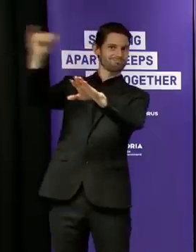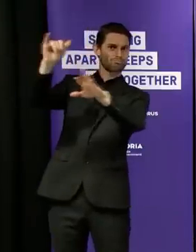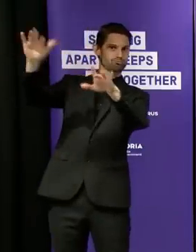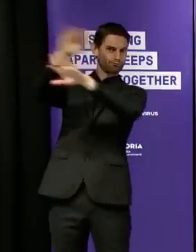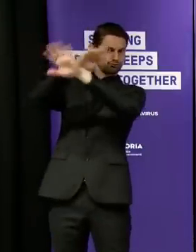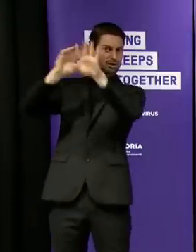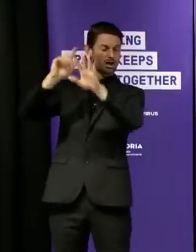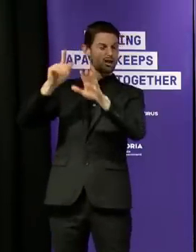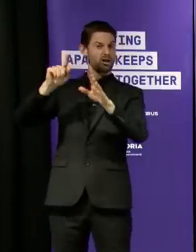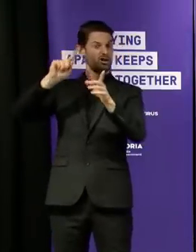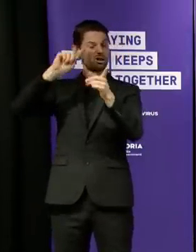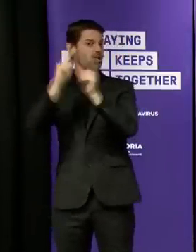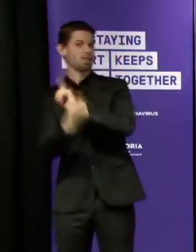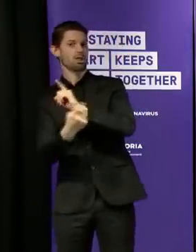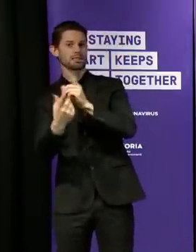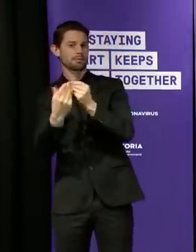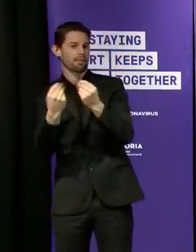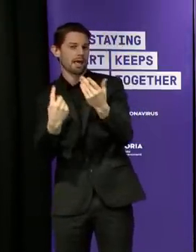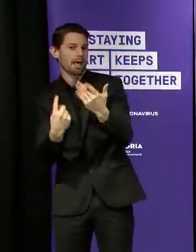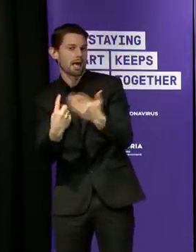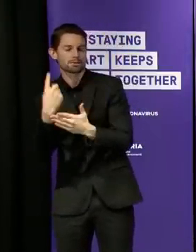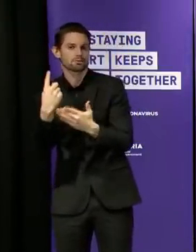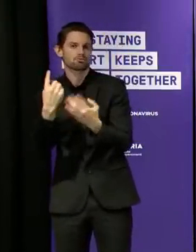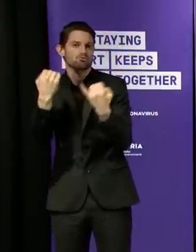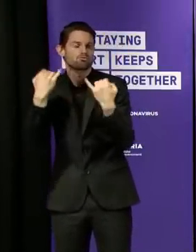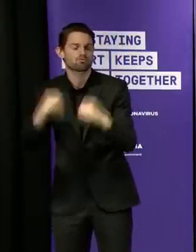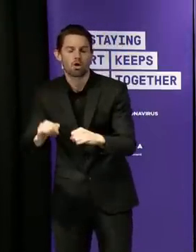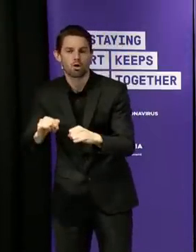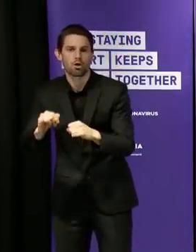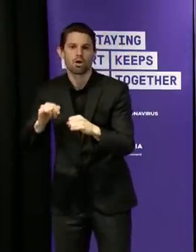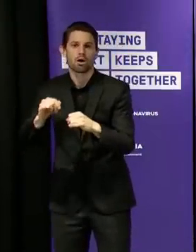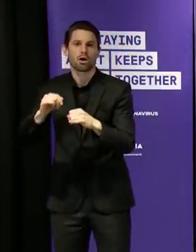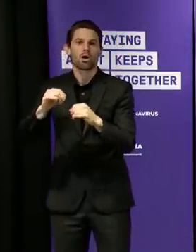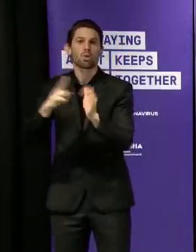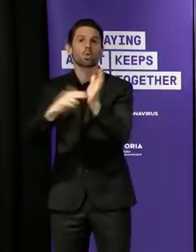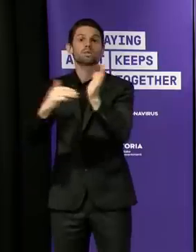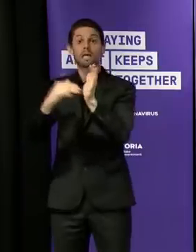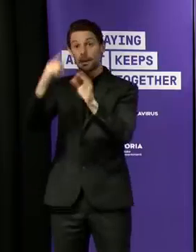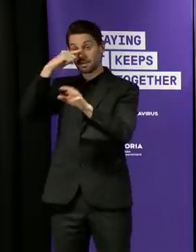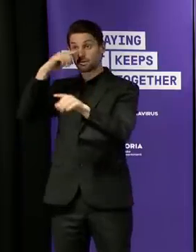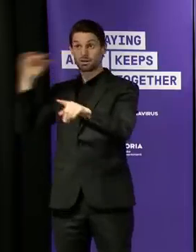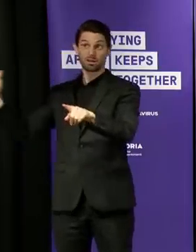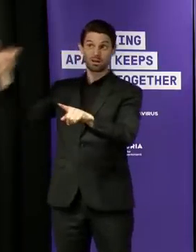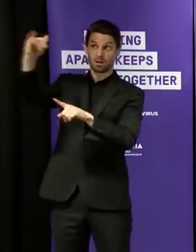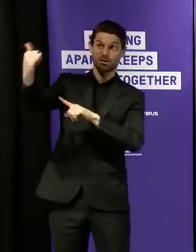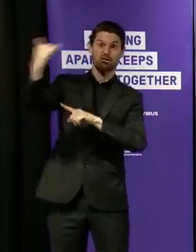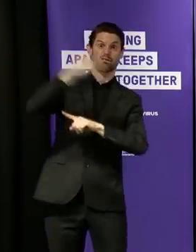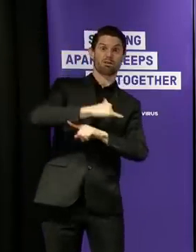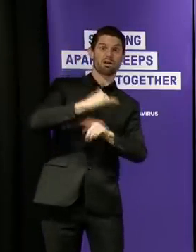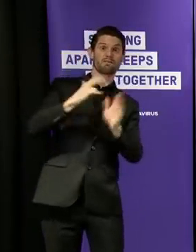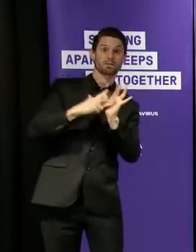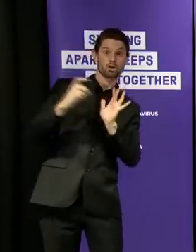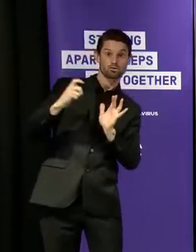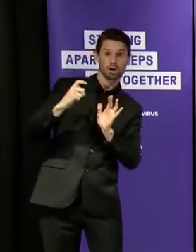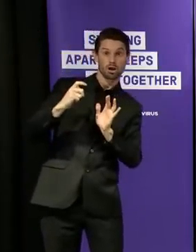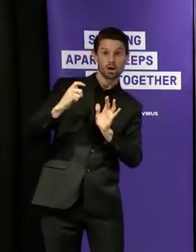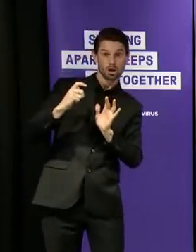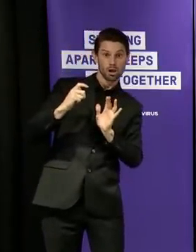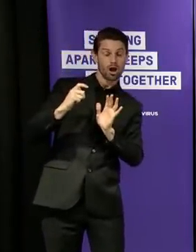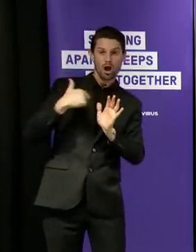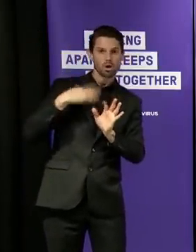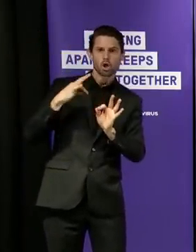of information, and whether it's administrative or whatever, I'm not interested in a fight. It's not unreasonable though for us to say, look, if people are coming to our